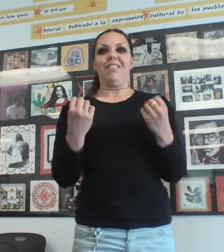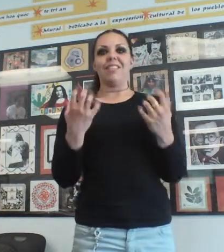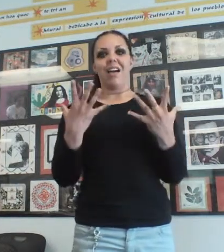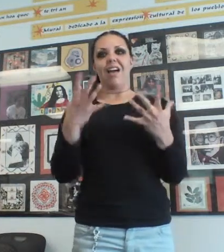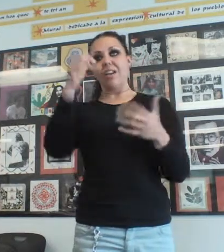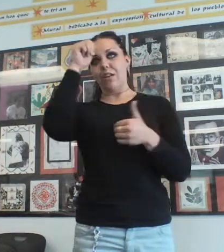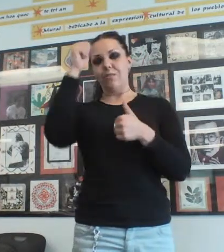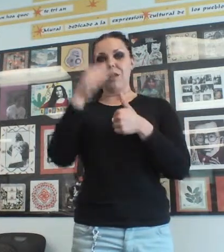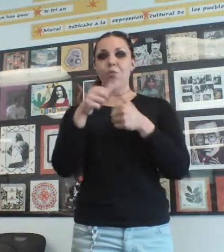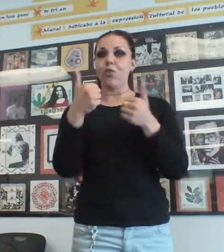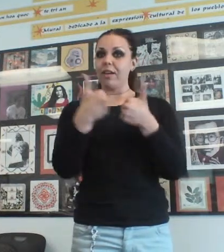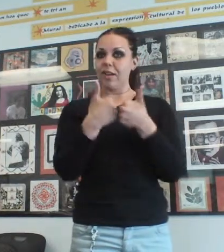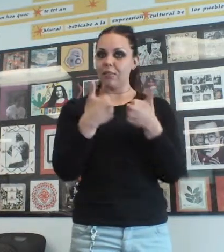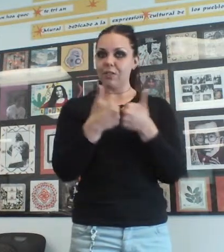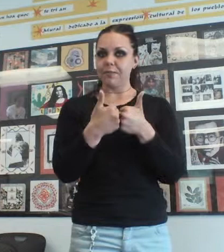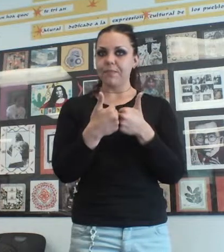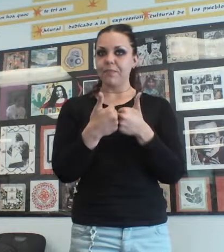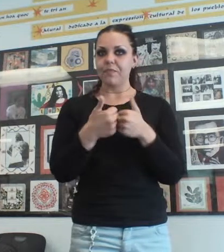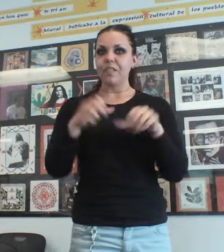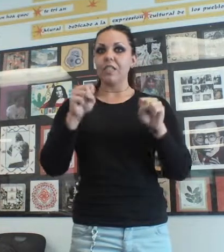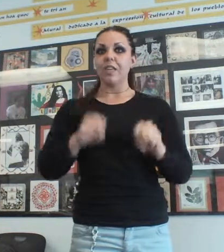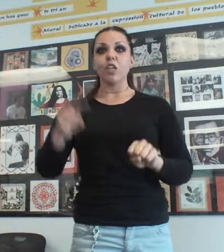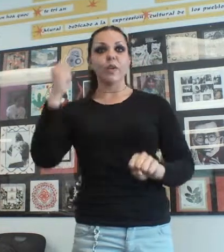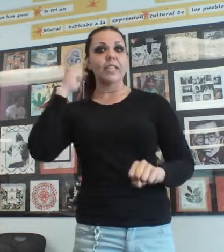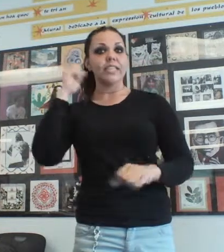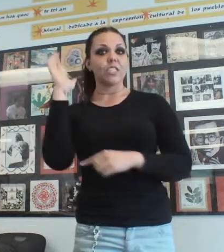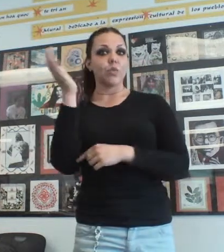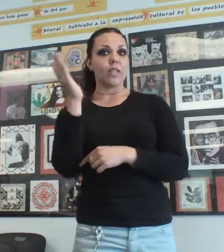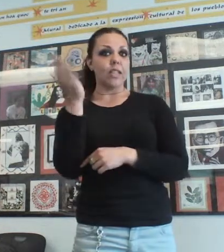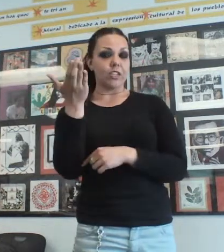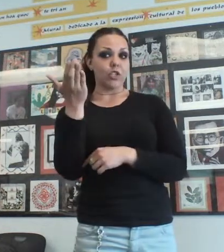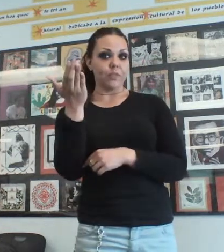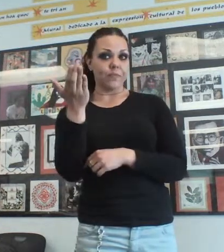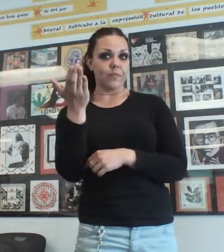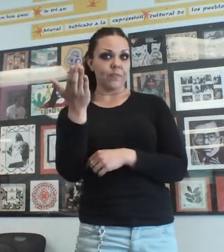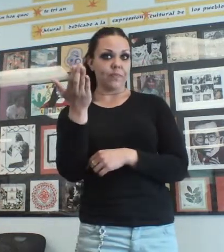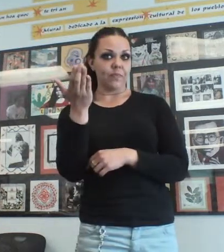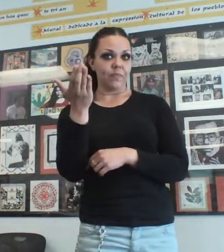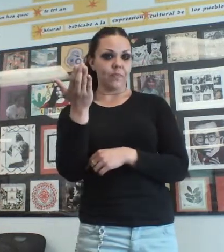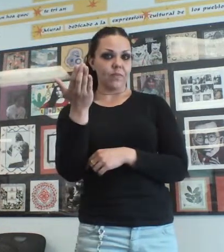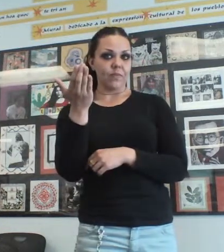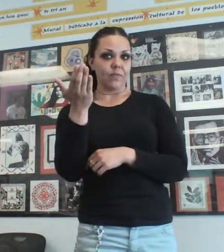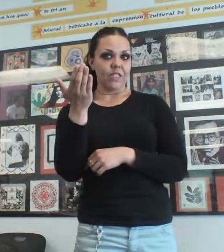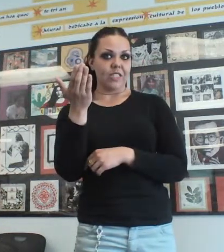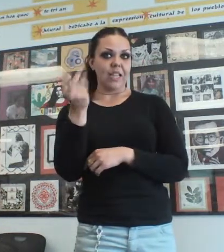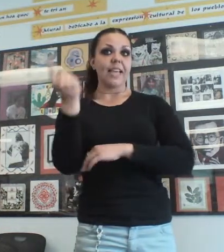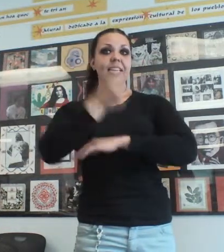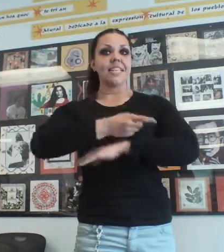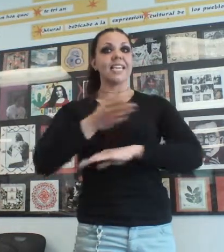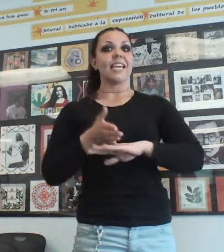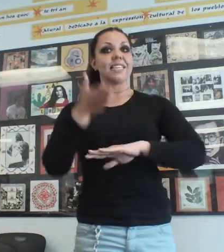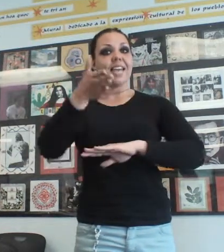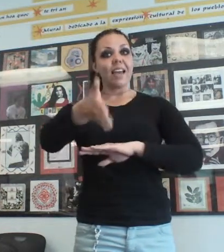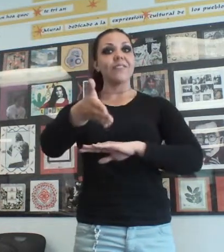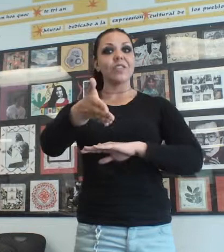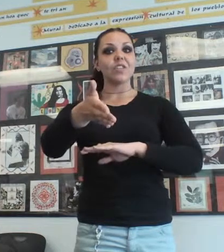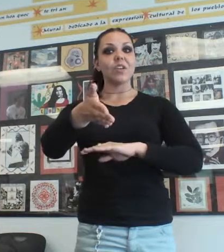You can do a lot of listen to a lecture, and then the next day, take out a piece of paper and try to summarize